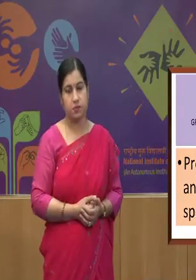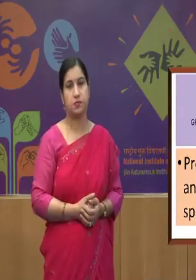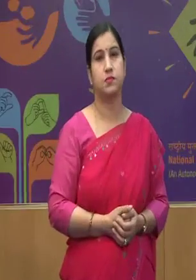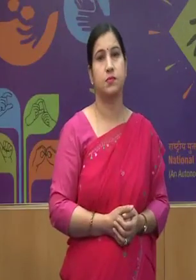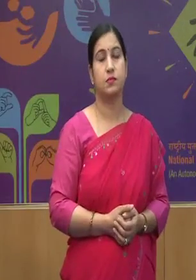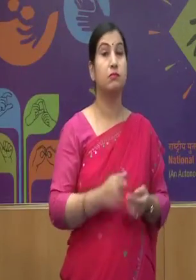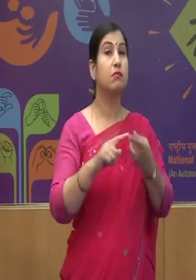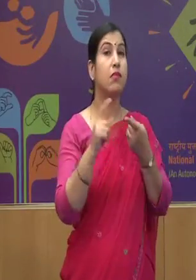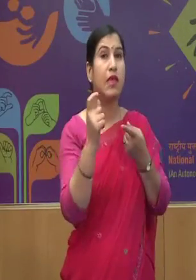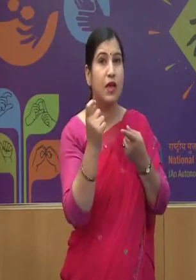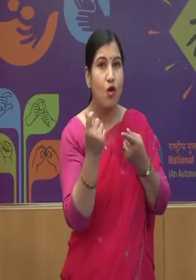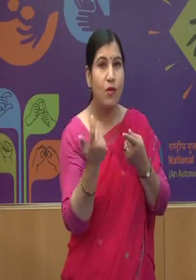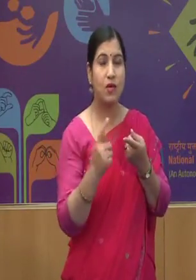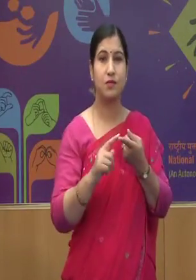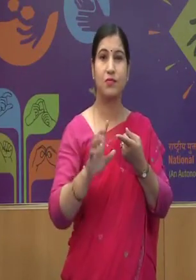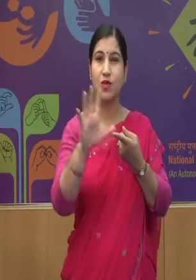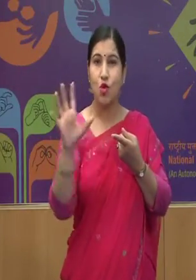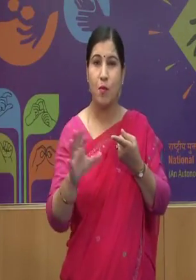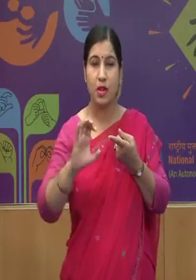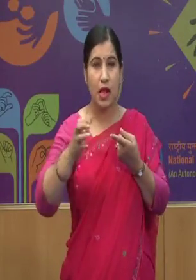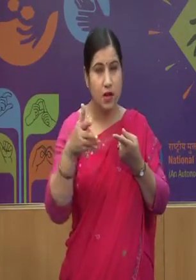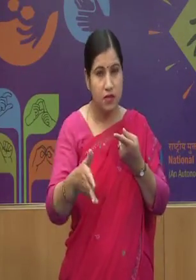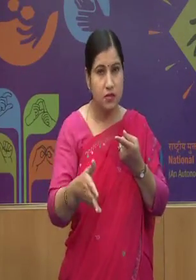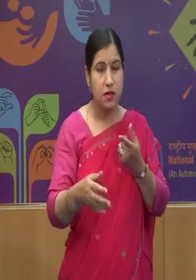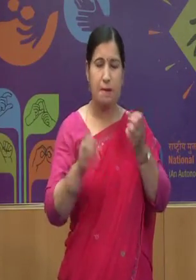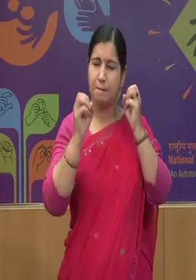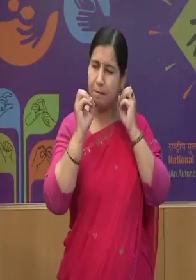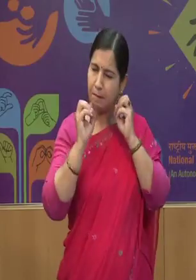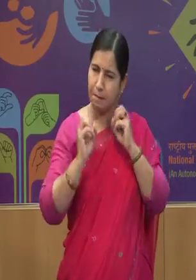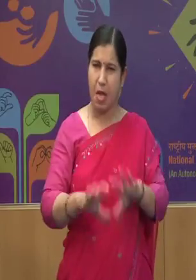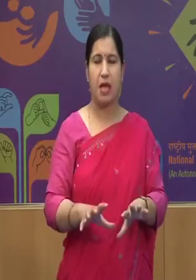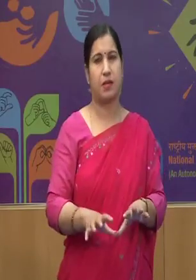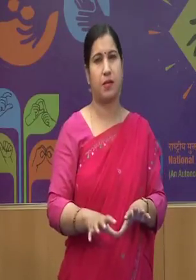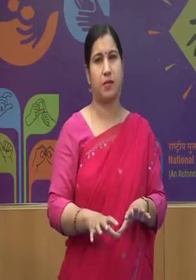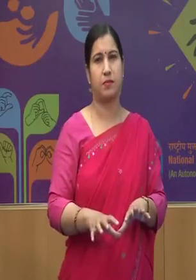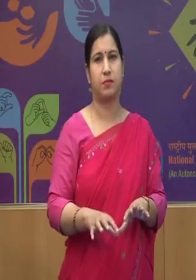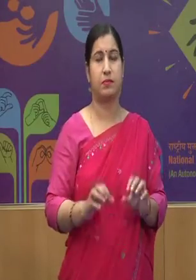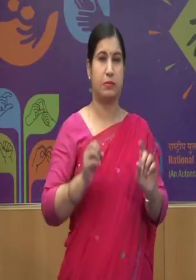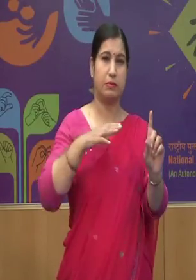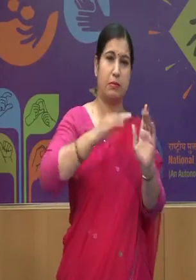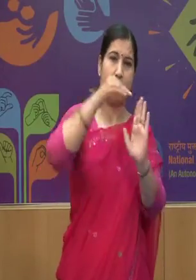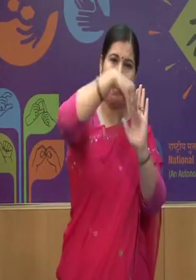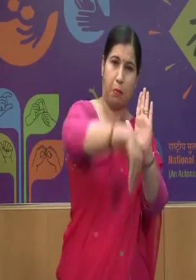The economies of European countries were badly affected,